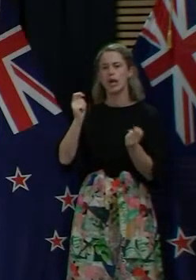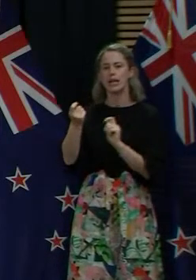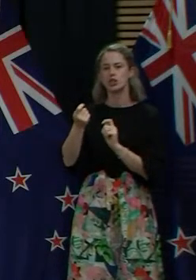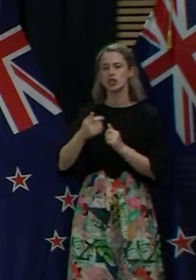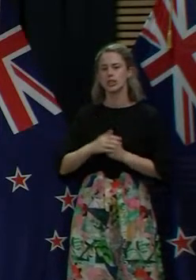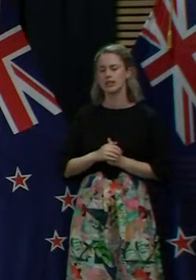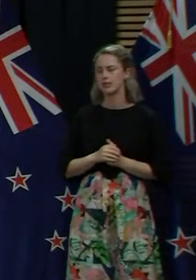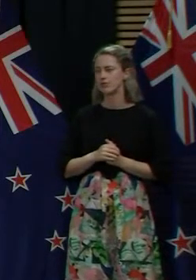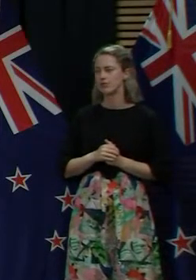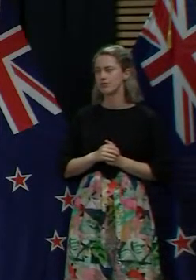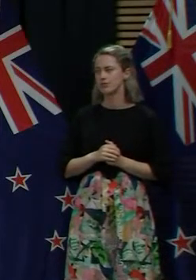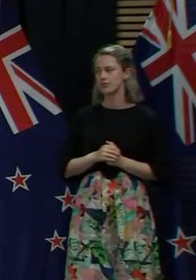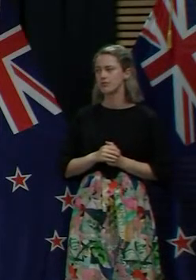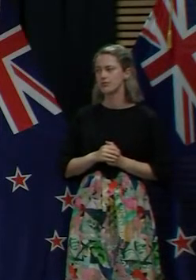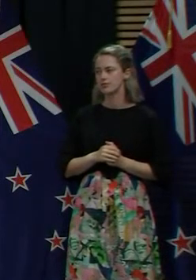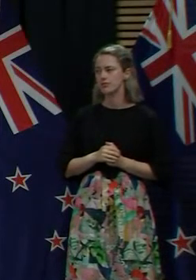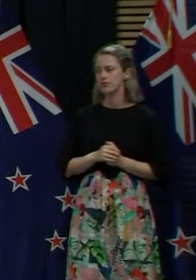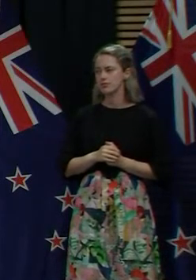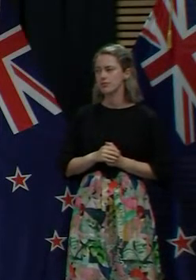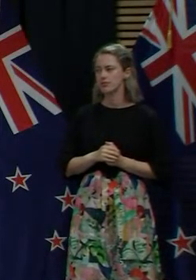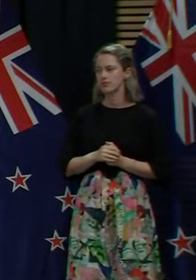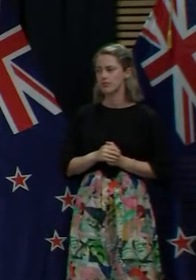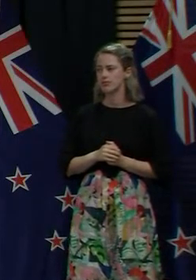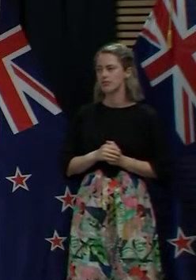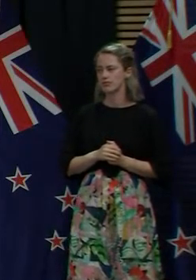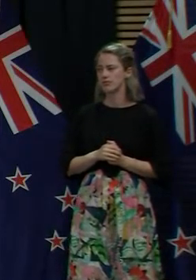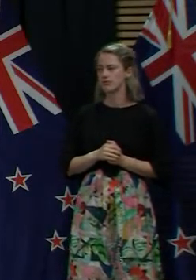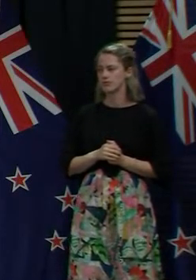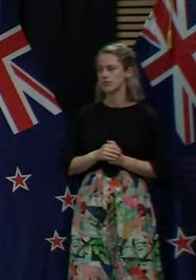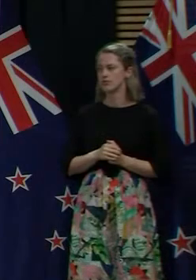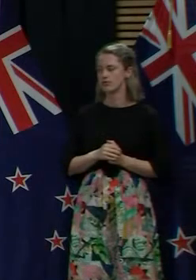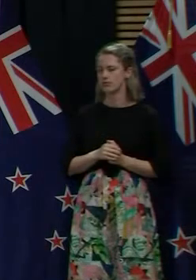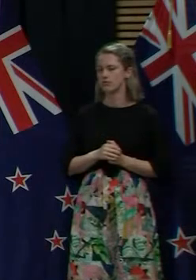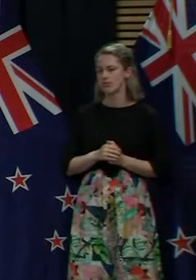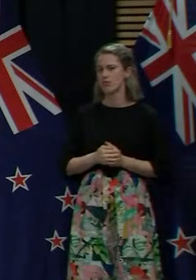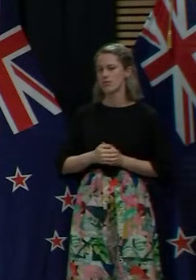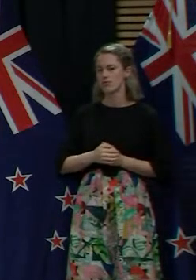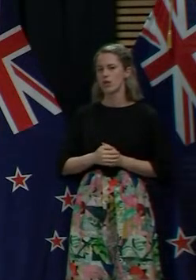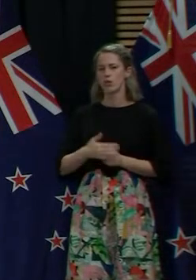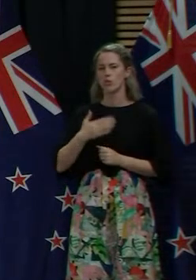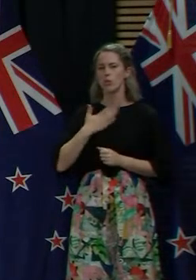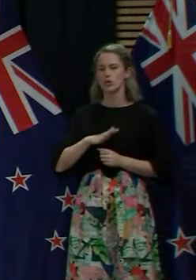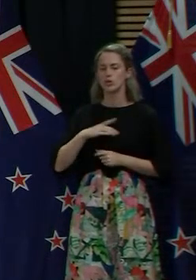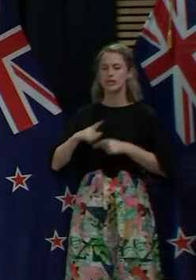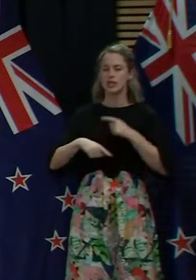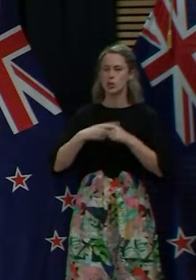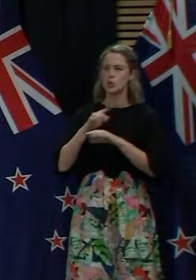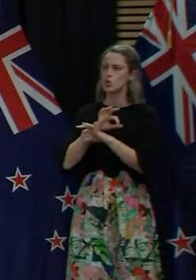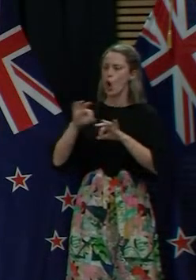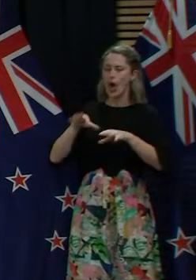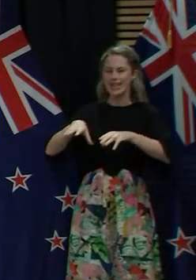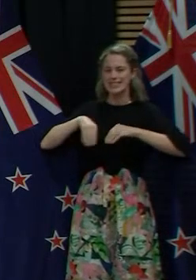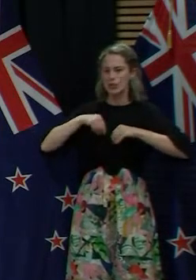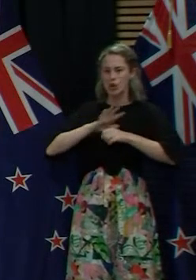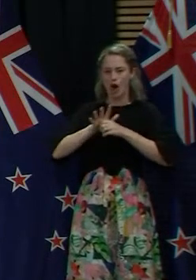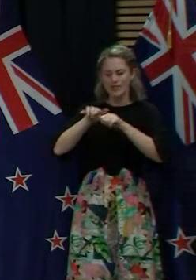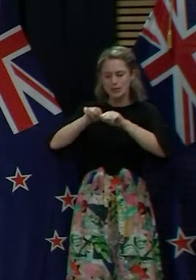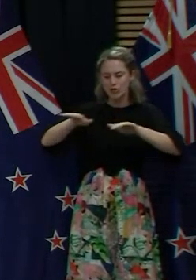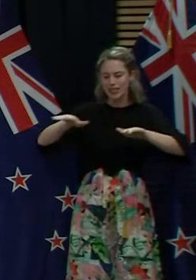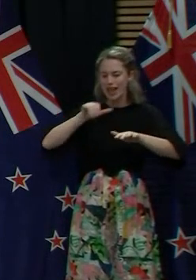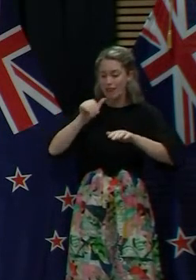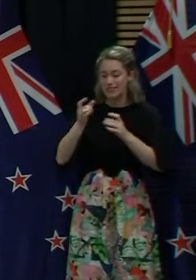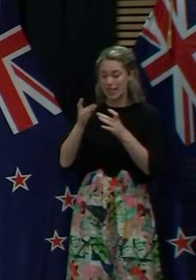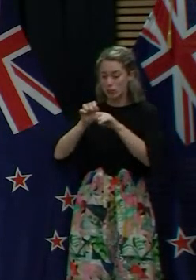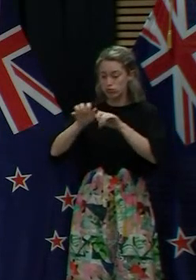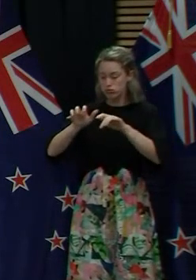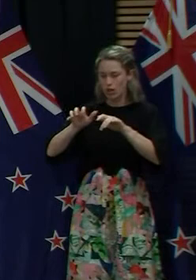that's why you will hear in the way that we're talking, we want to continue to take that zero tolerance approach. If we have an outbreak, we do something